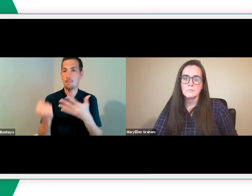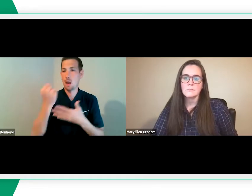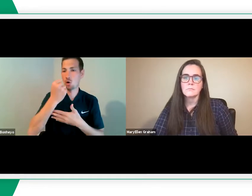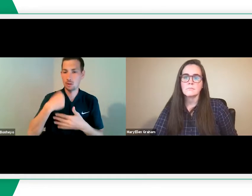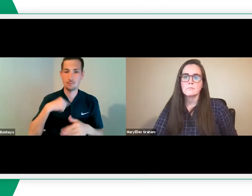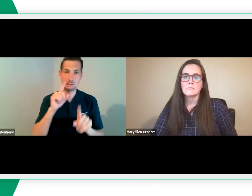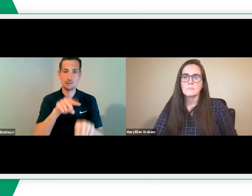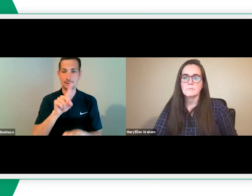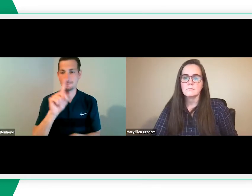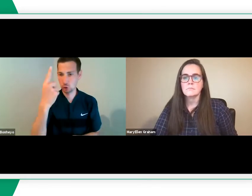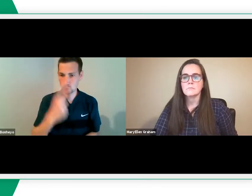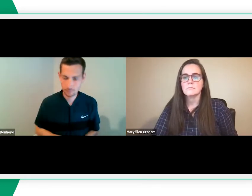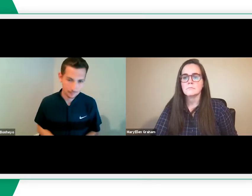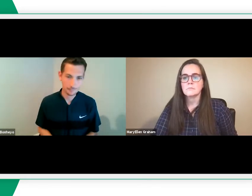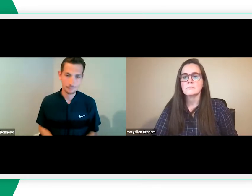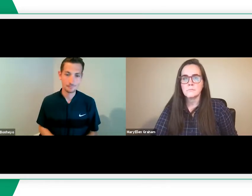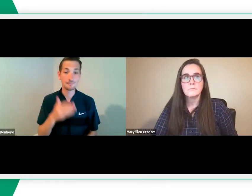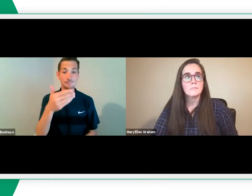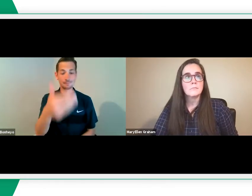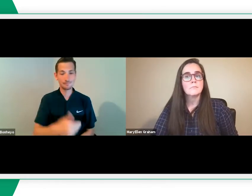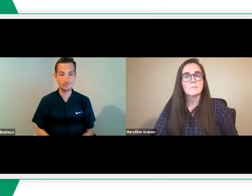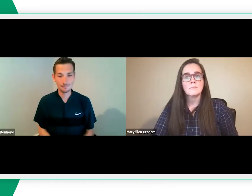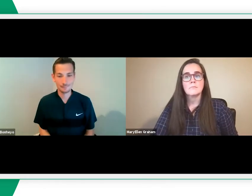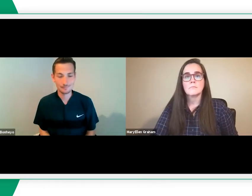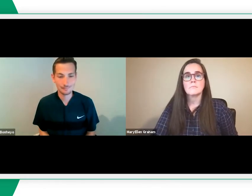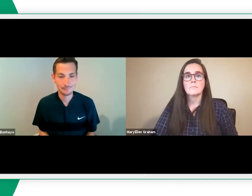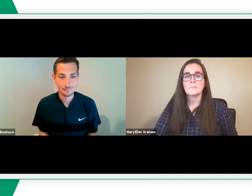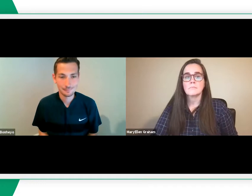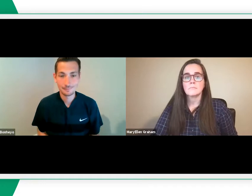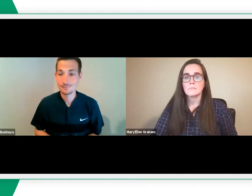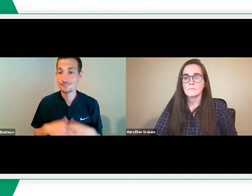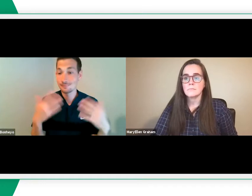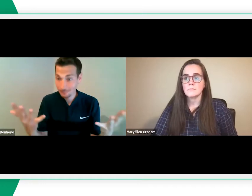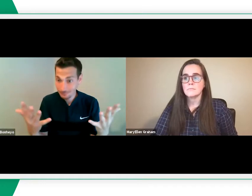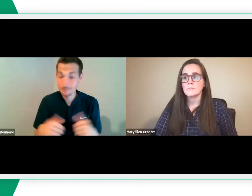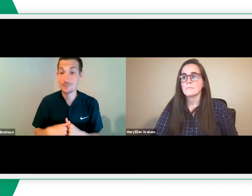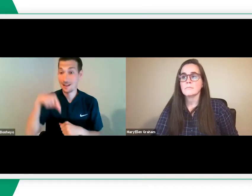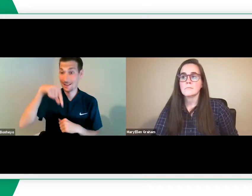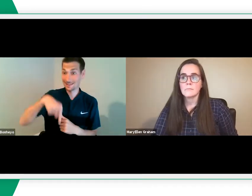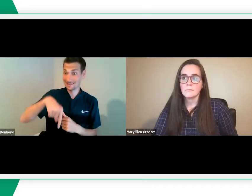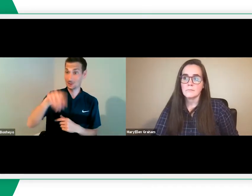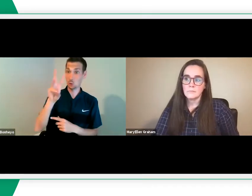sure to put that at a higher priority. Next slide.